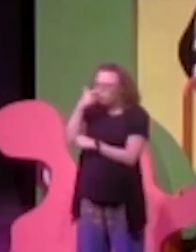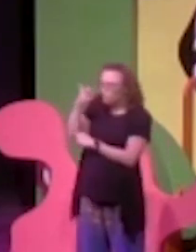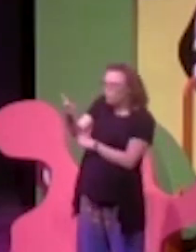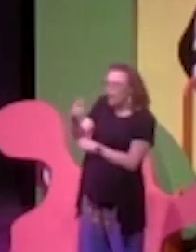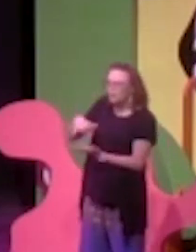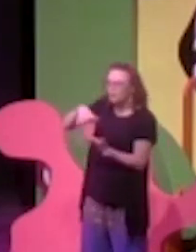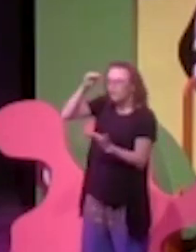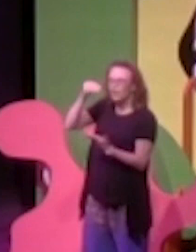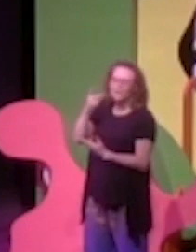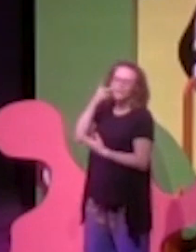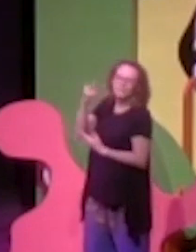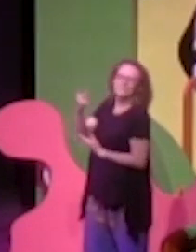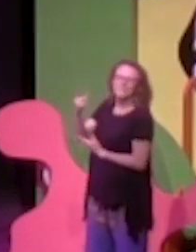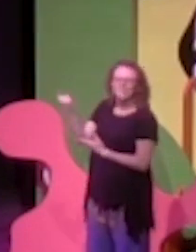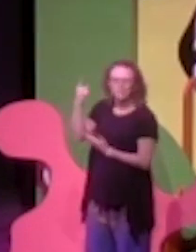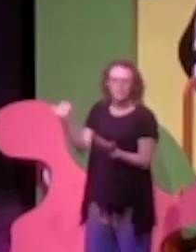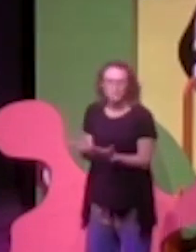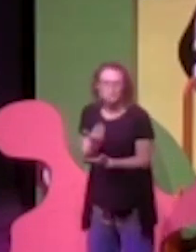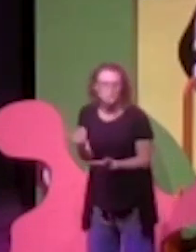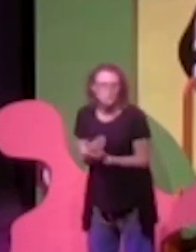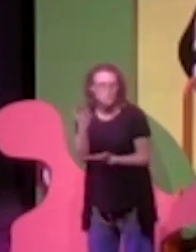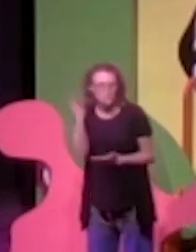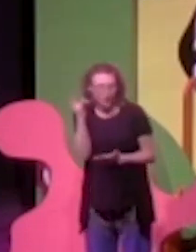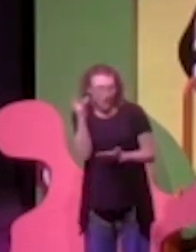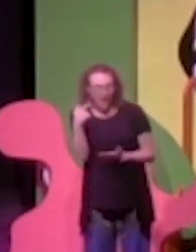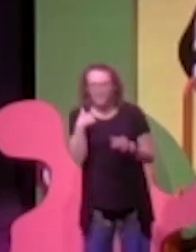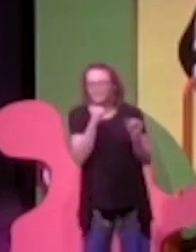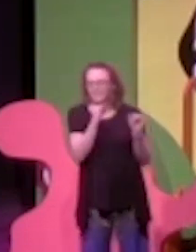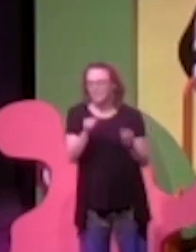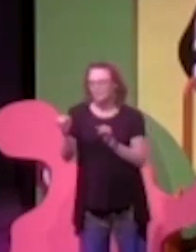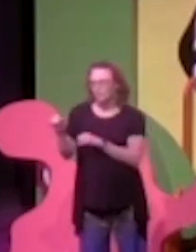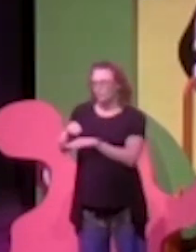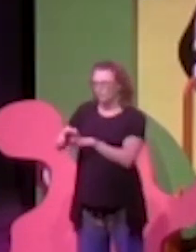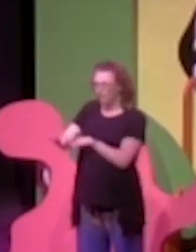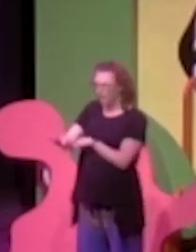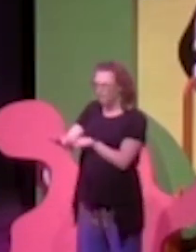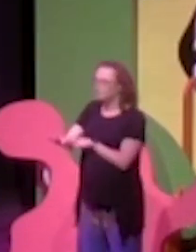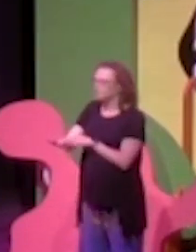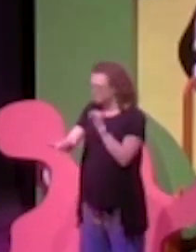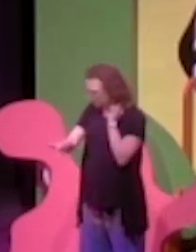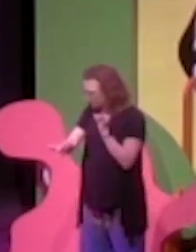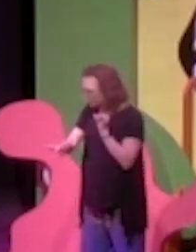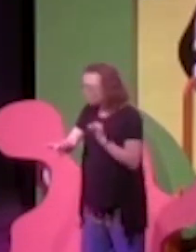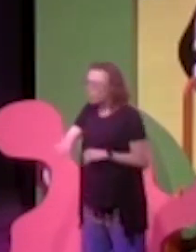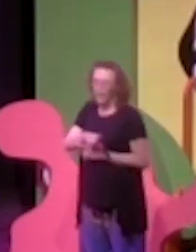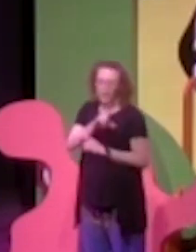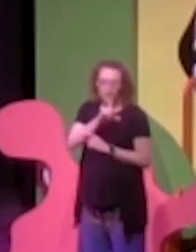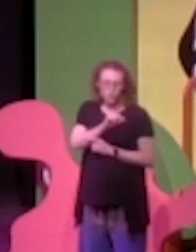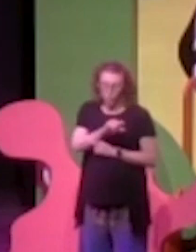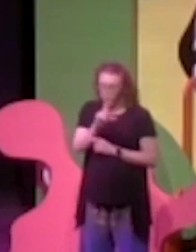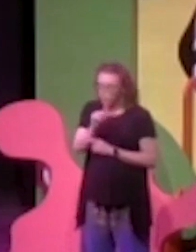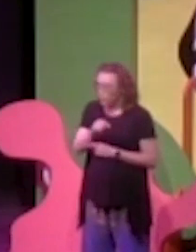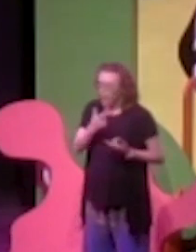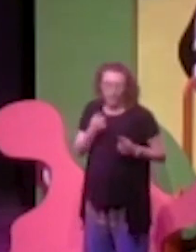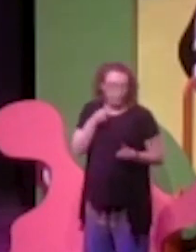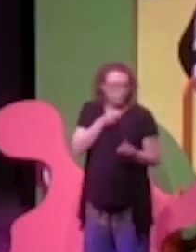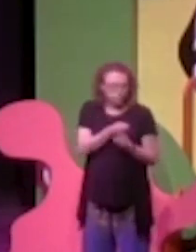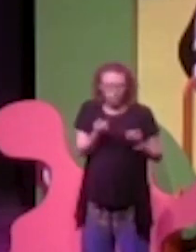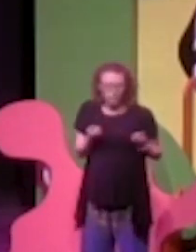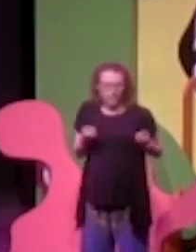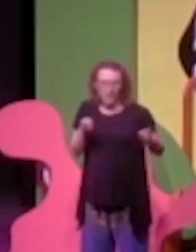silver linings of the pandemics of 2020 is that we had a national, a